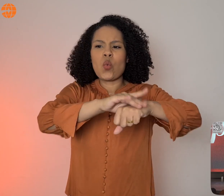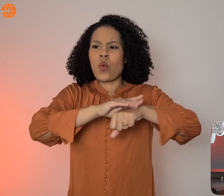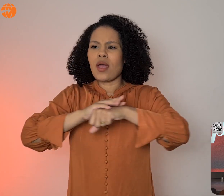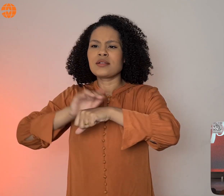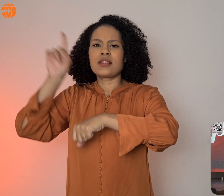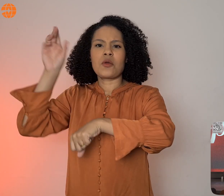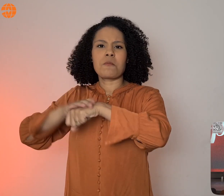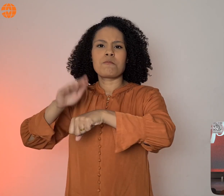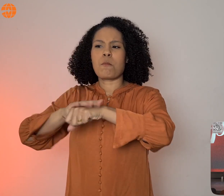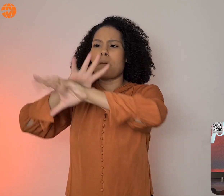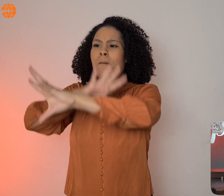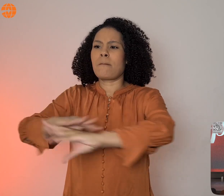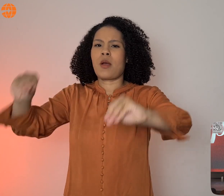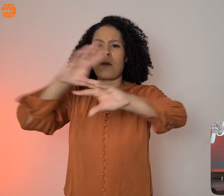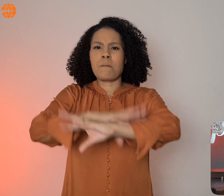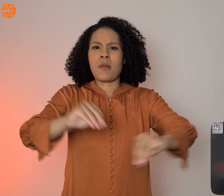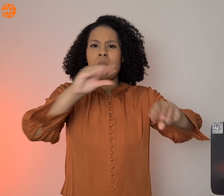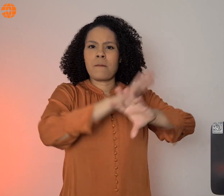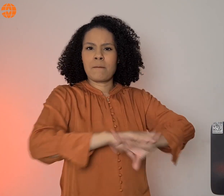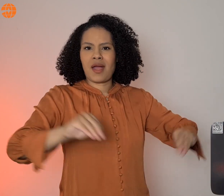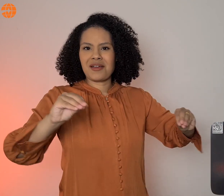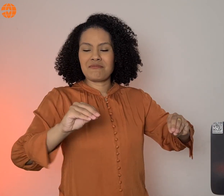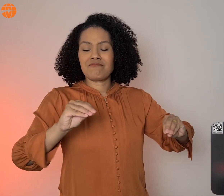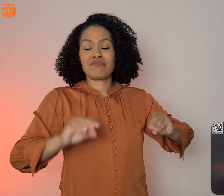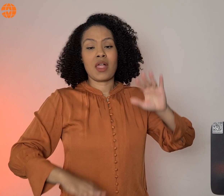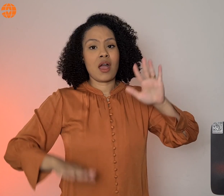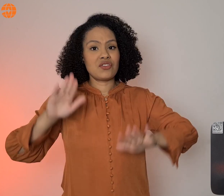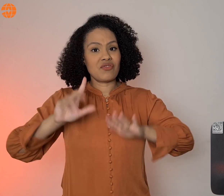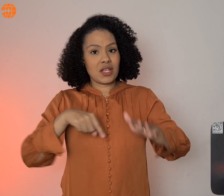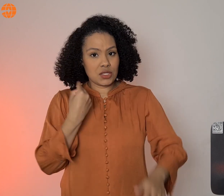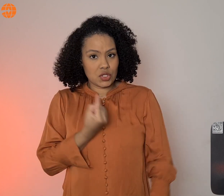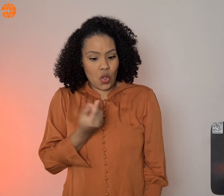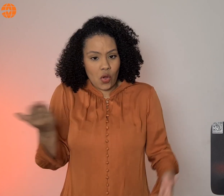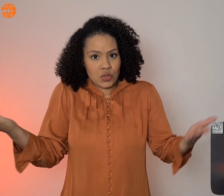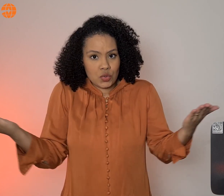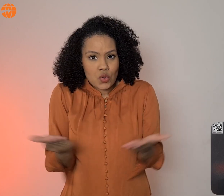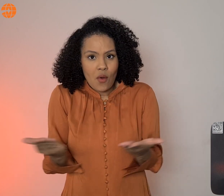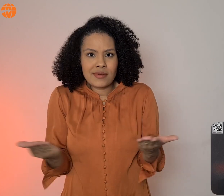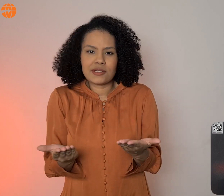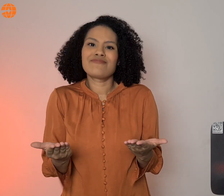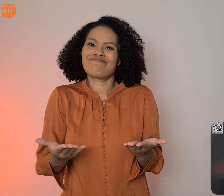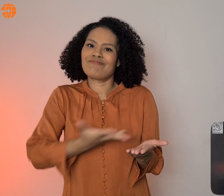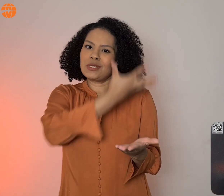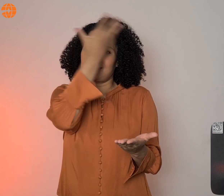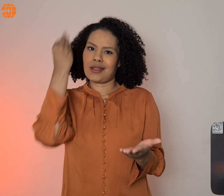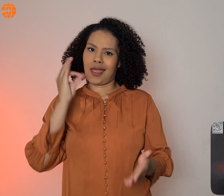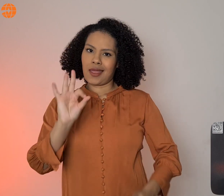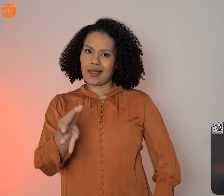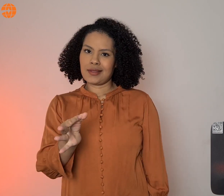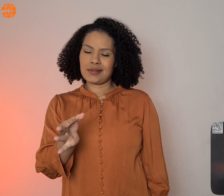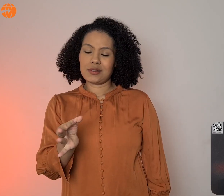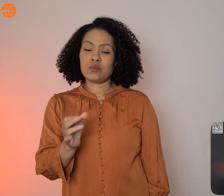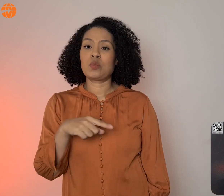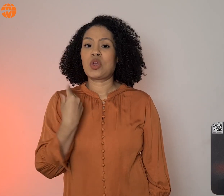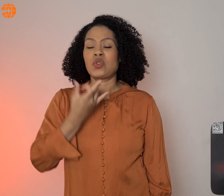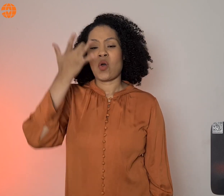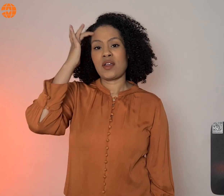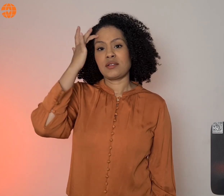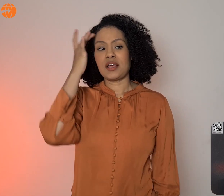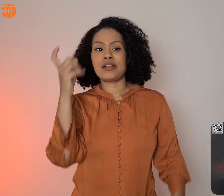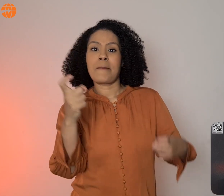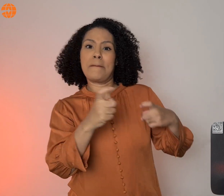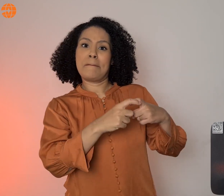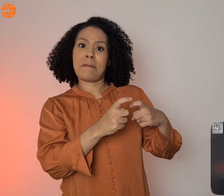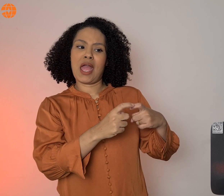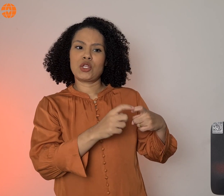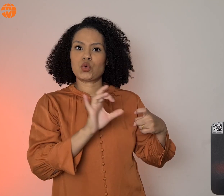quem cura as nossas doenças. Now we forget about this today, don't we? Nós às vezes esquecemos nos dias de hoje sobre isso, We não é? think a doctor